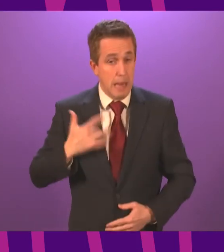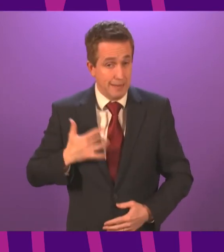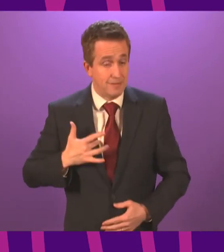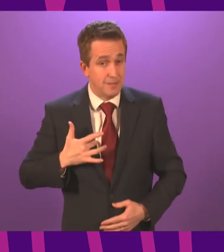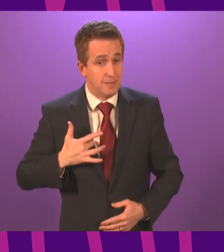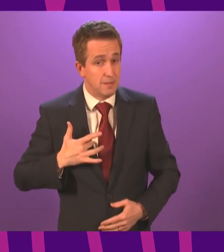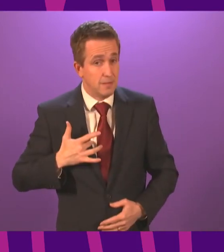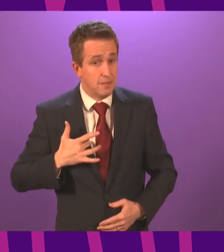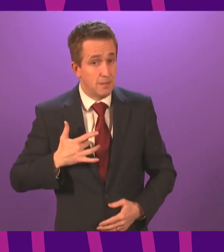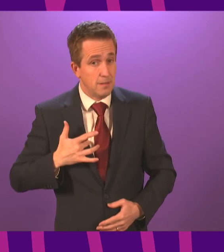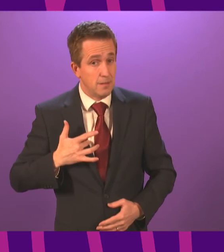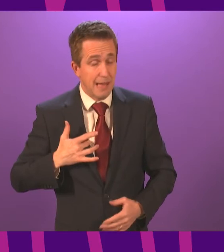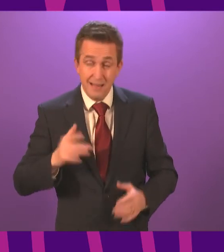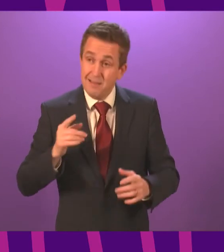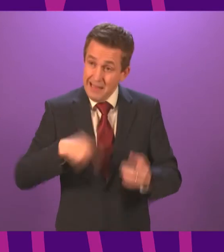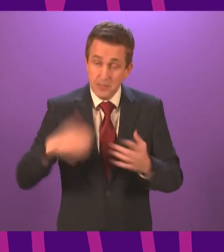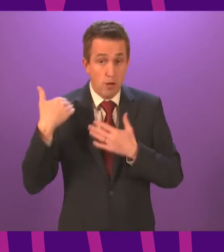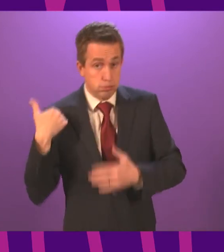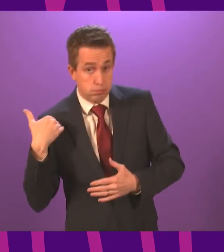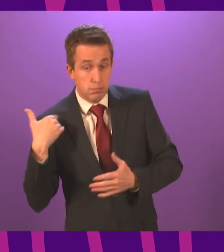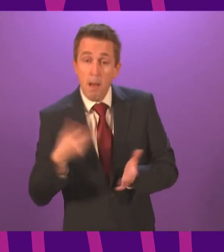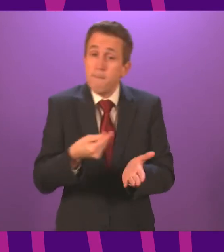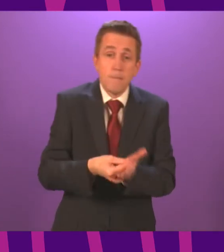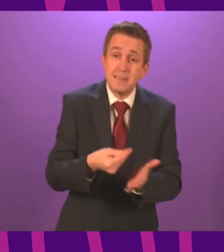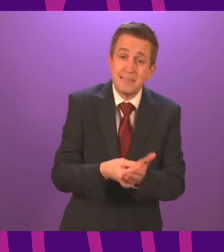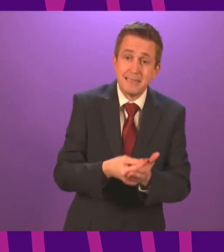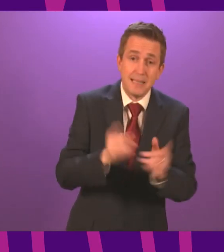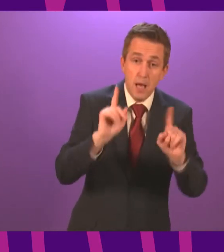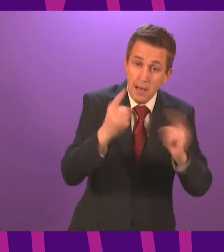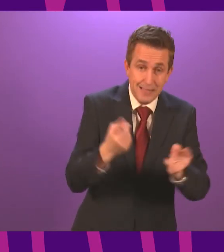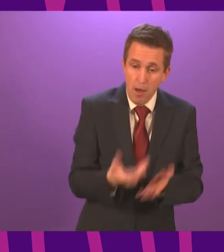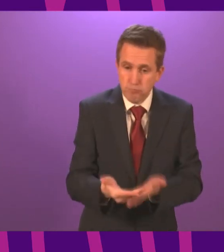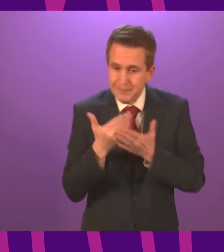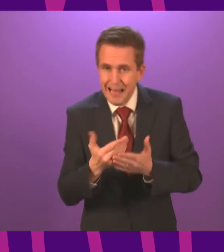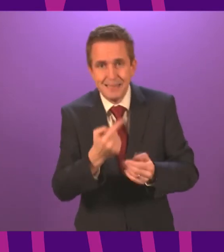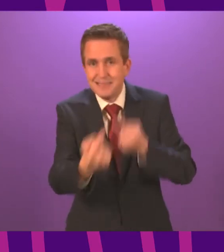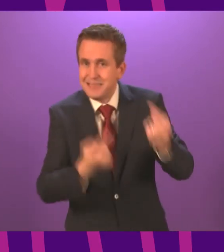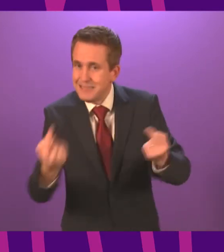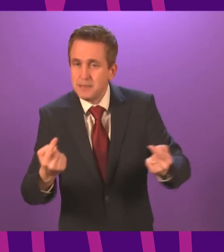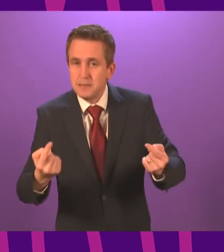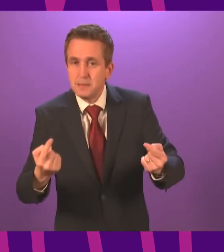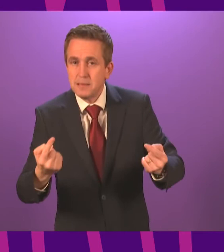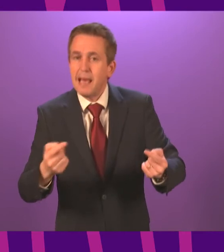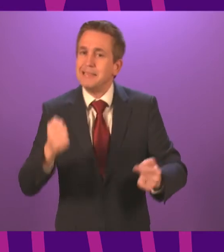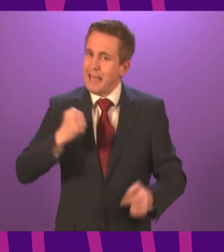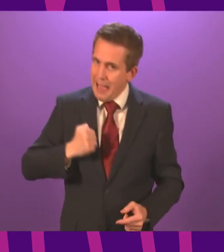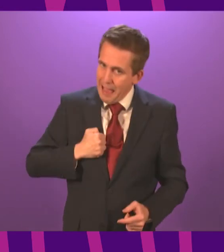for all people in our communities. Money can't protect our citizens. It's the actions of citizens